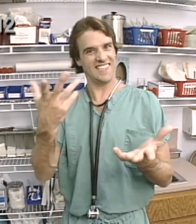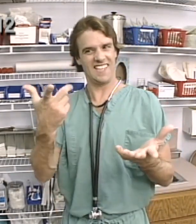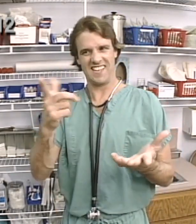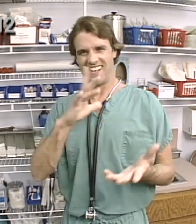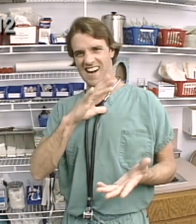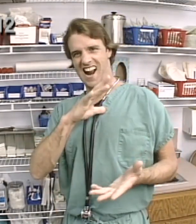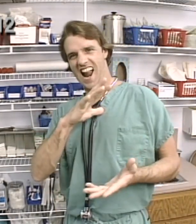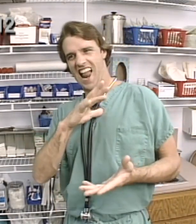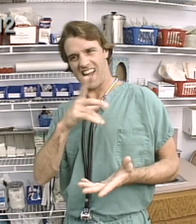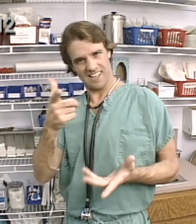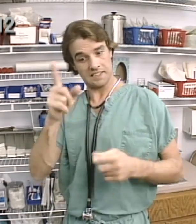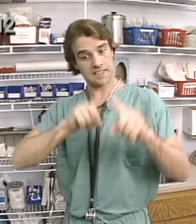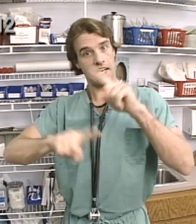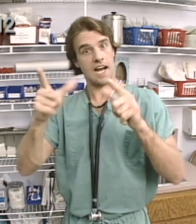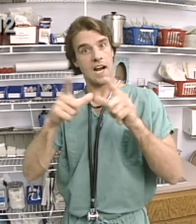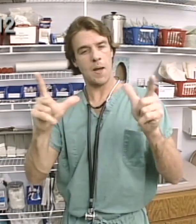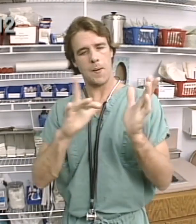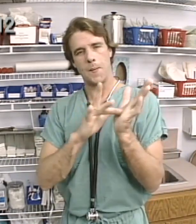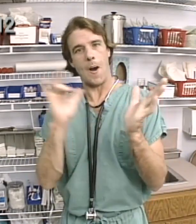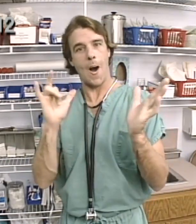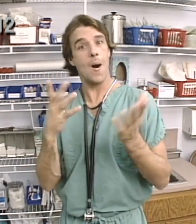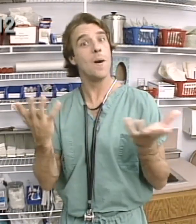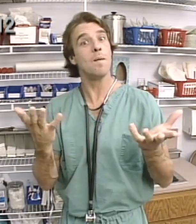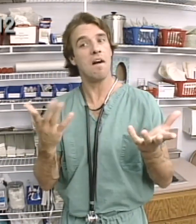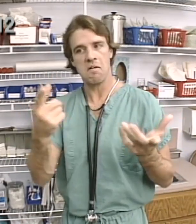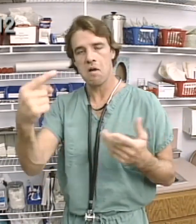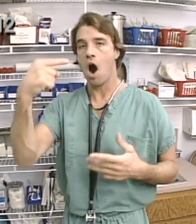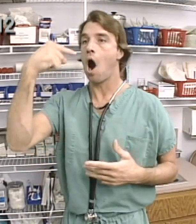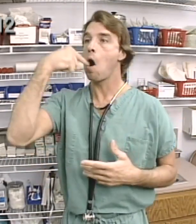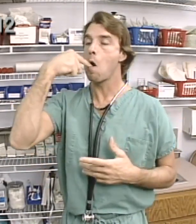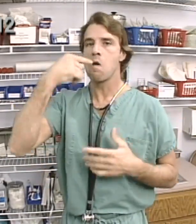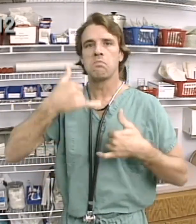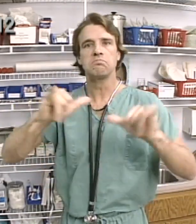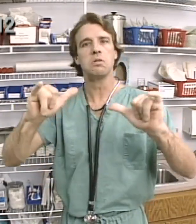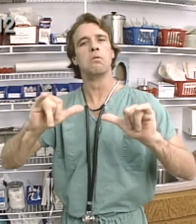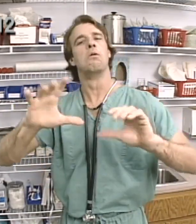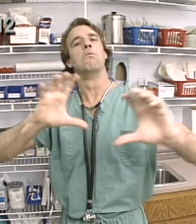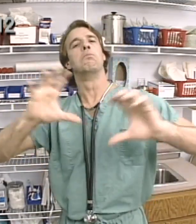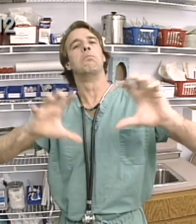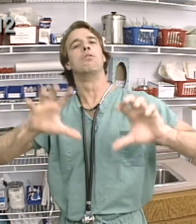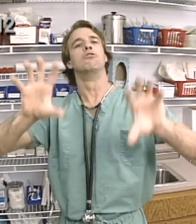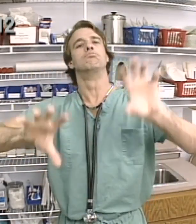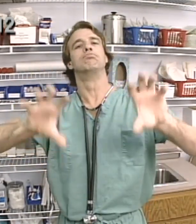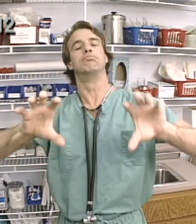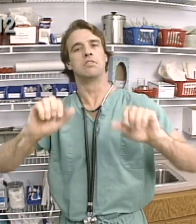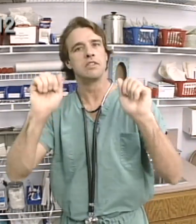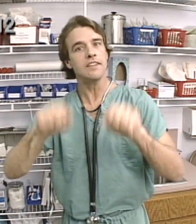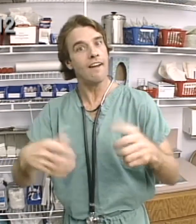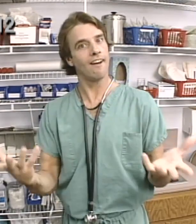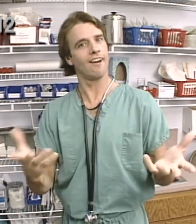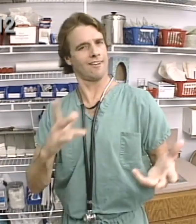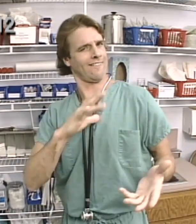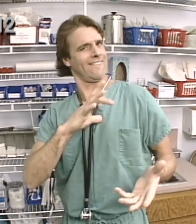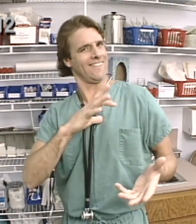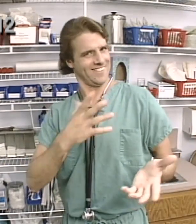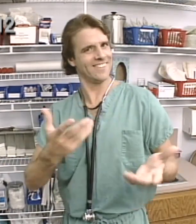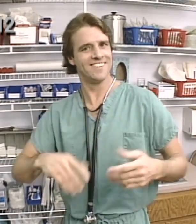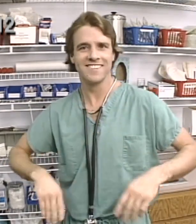Did you see that? It's pretty cool. One of the advantages of sign language is you can talk with a thermometer in your mouth. That's